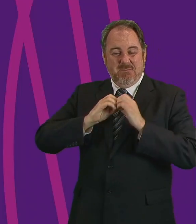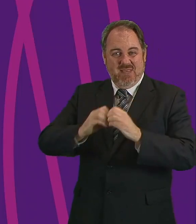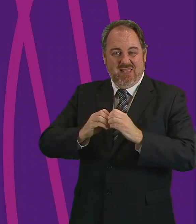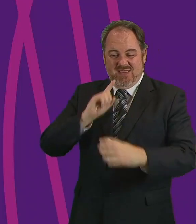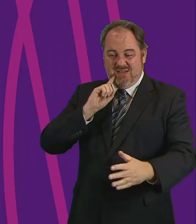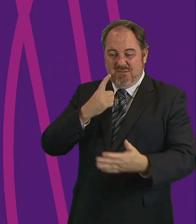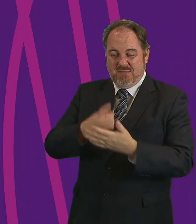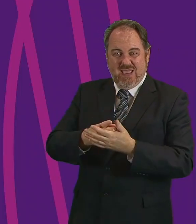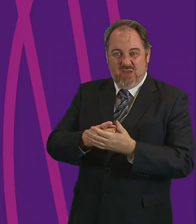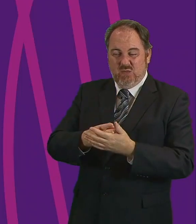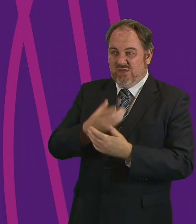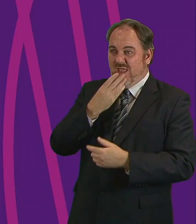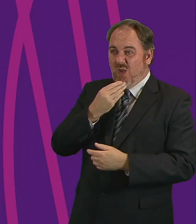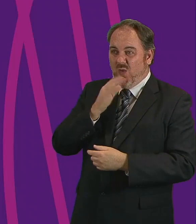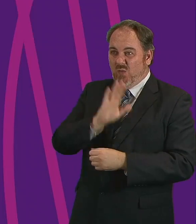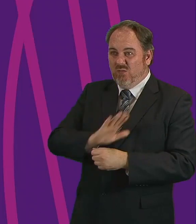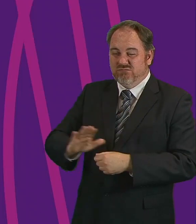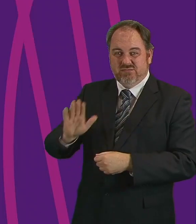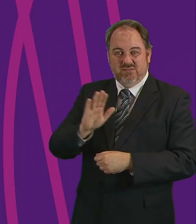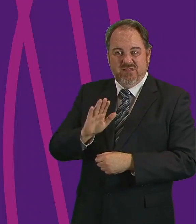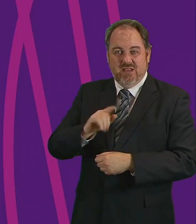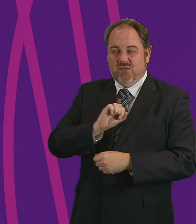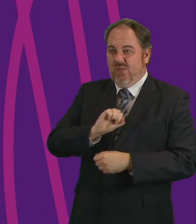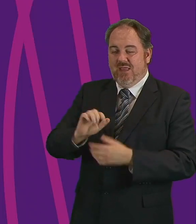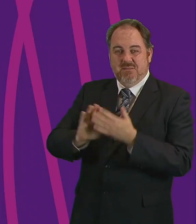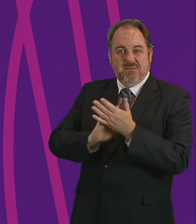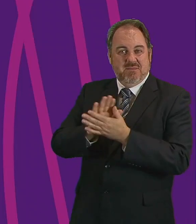virus, and with their full range of